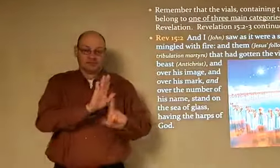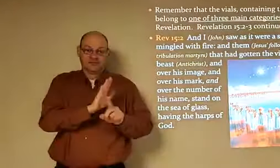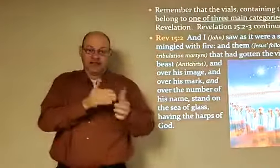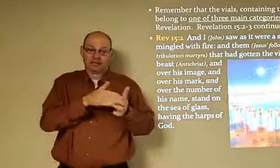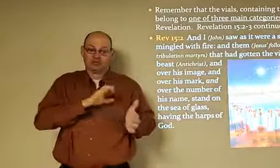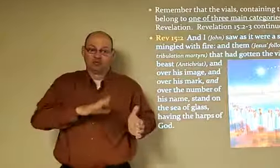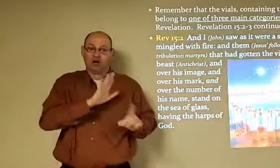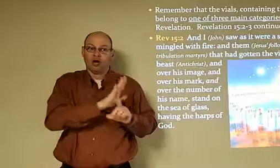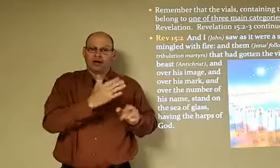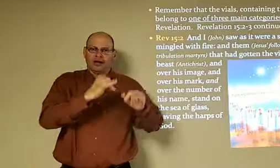him.